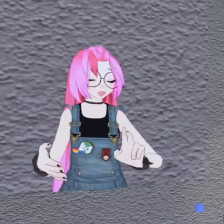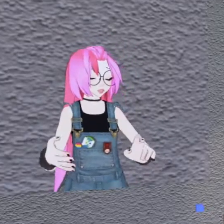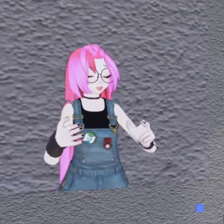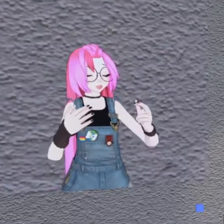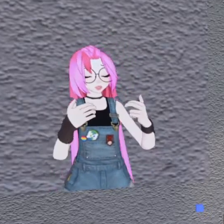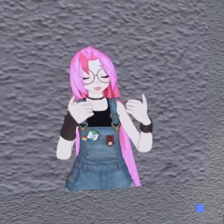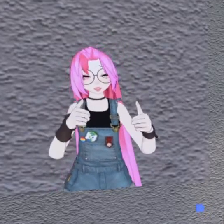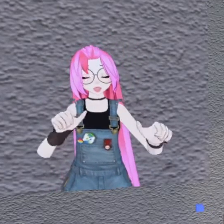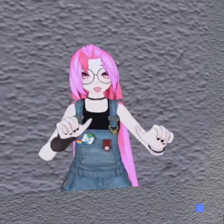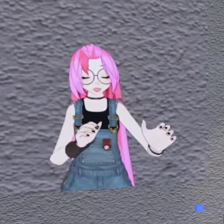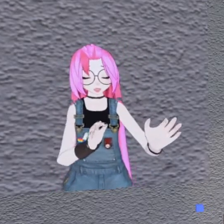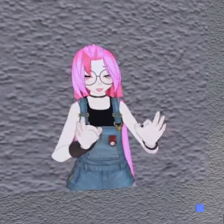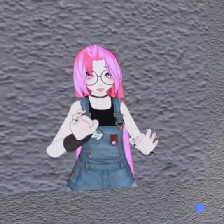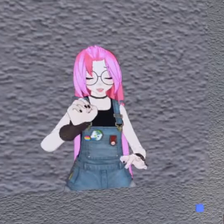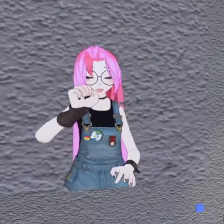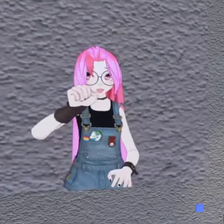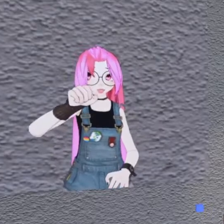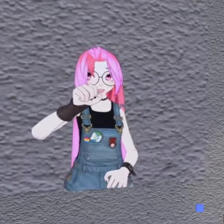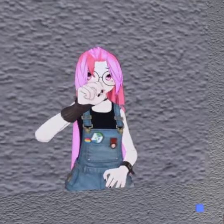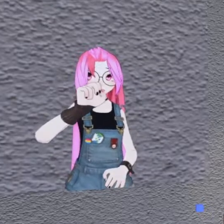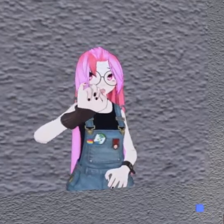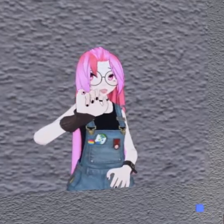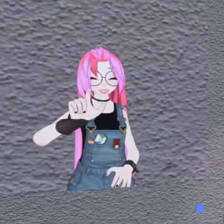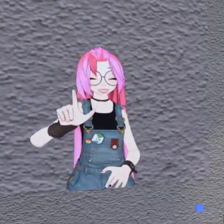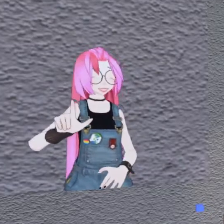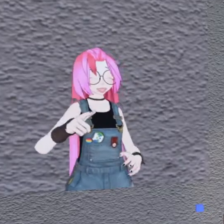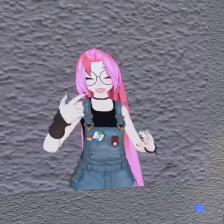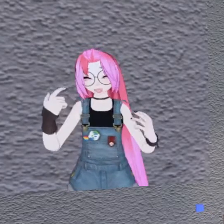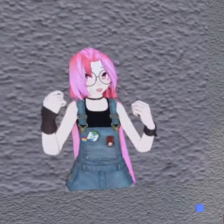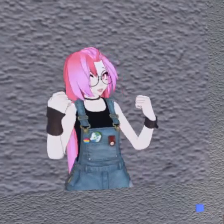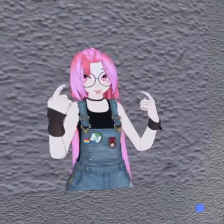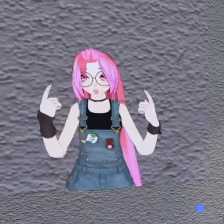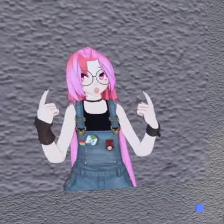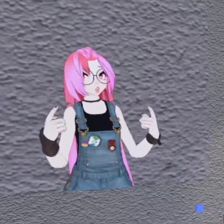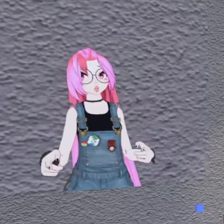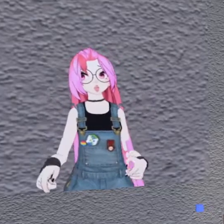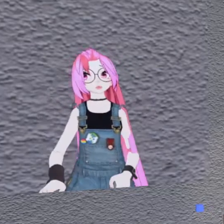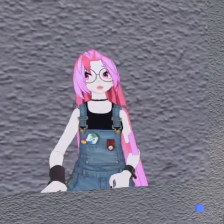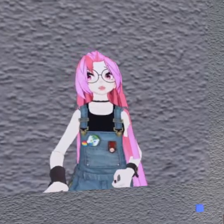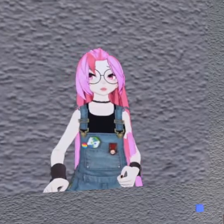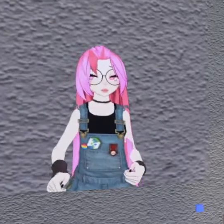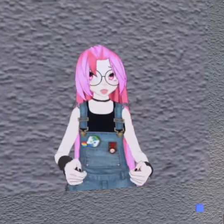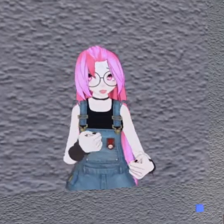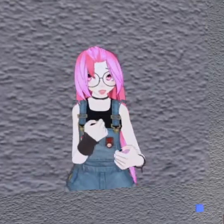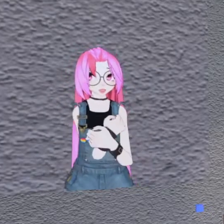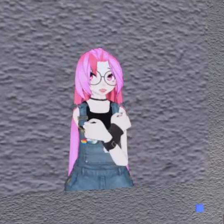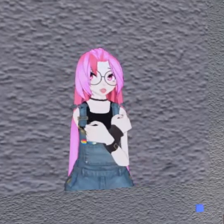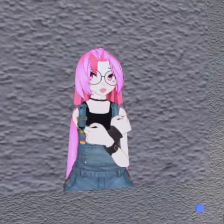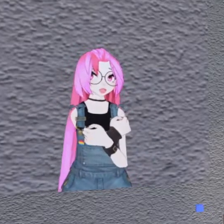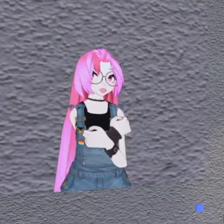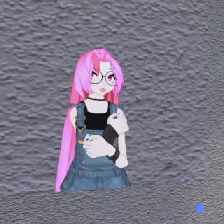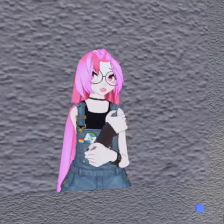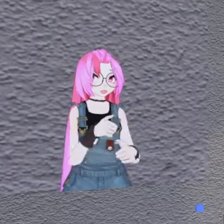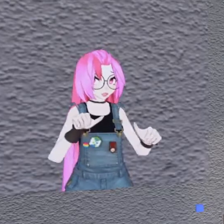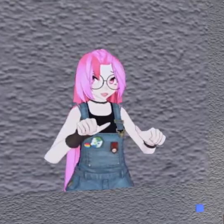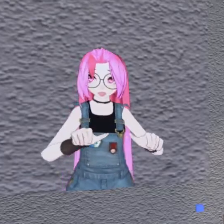with her just trying to explain spoilers. She never understood. I love her so much. We still